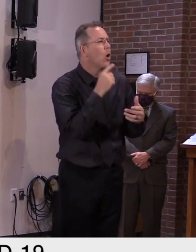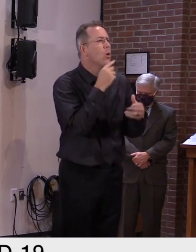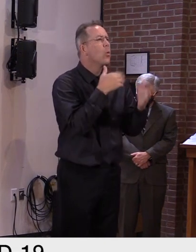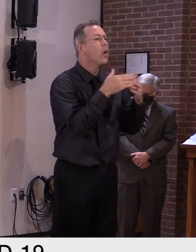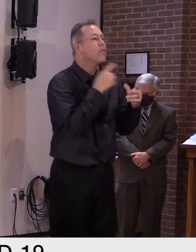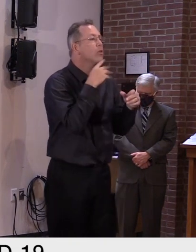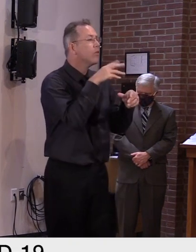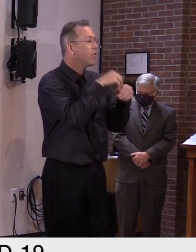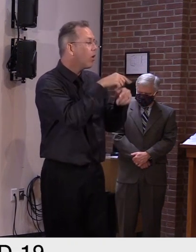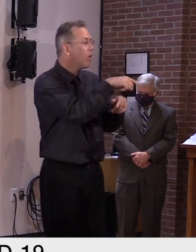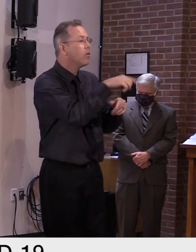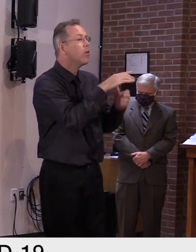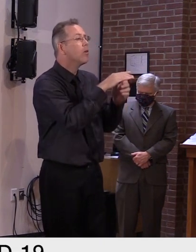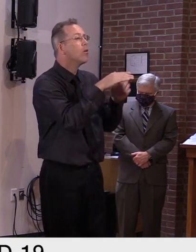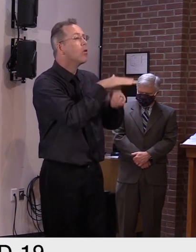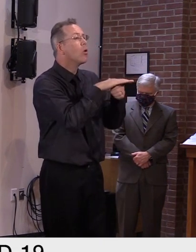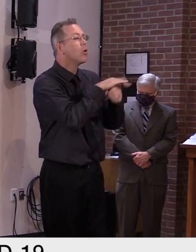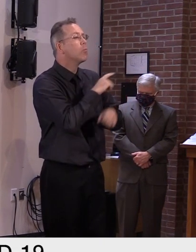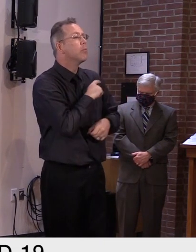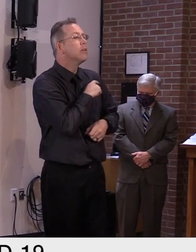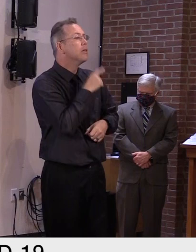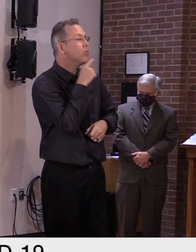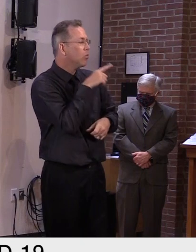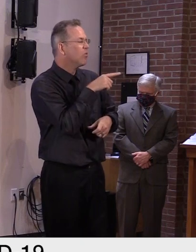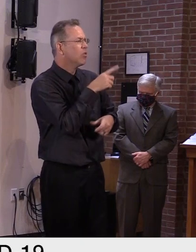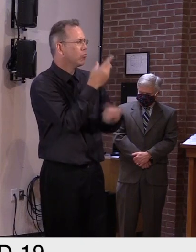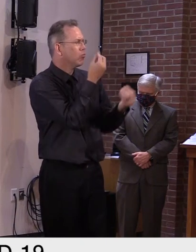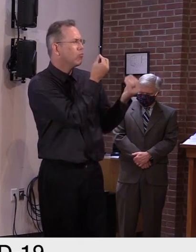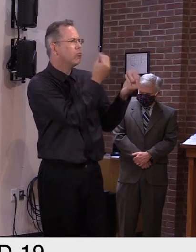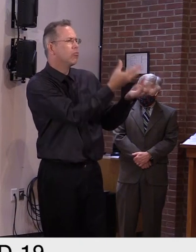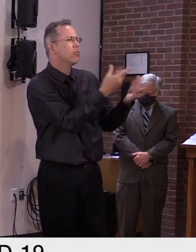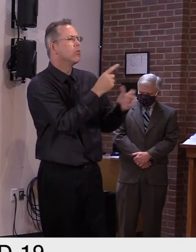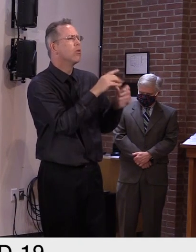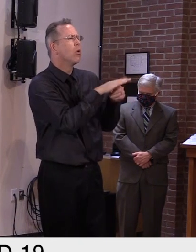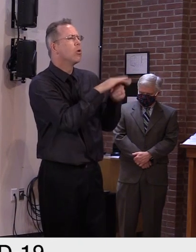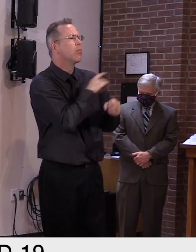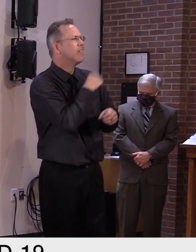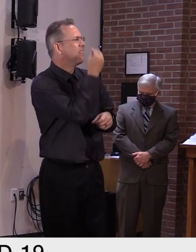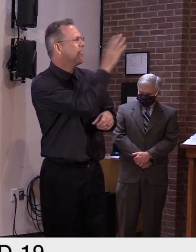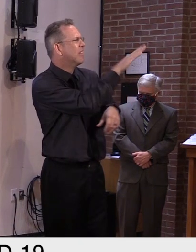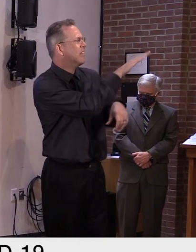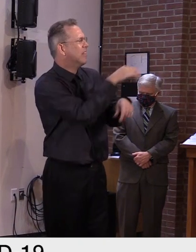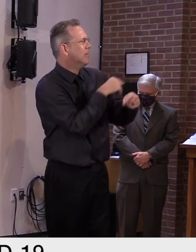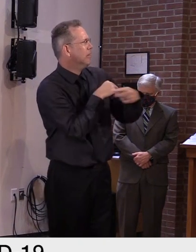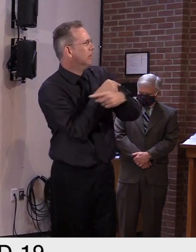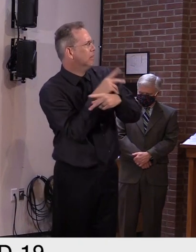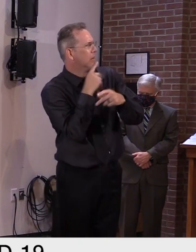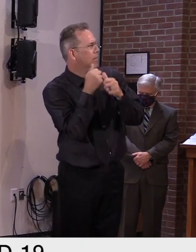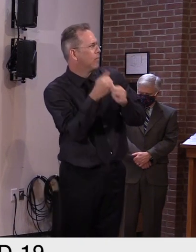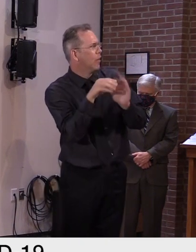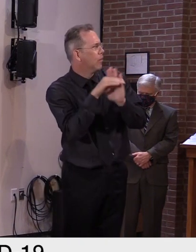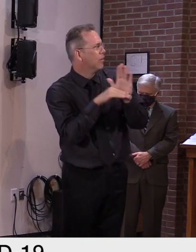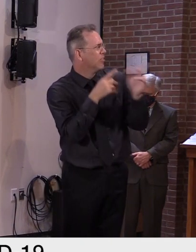them to do an educational visit and check in with the group that's assembled.